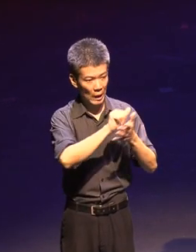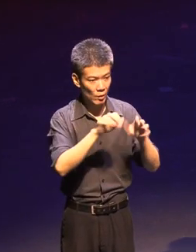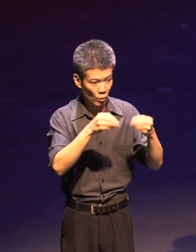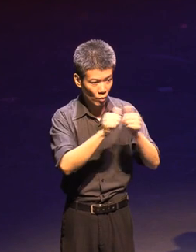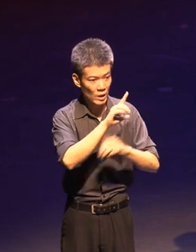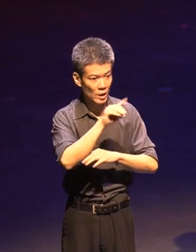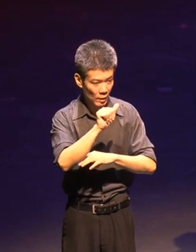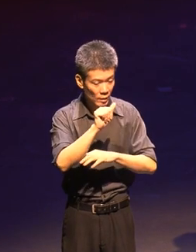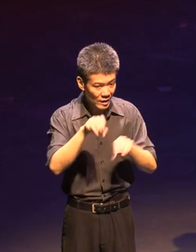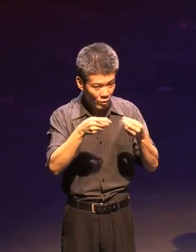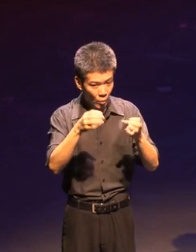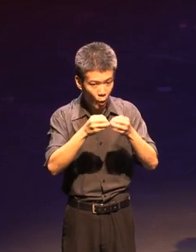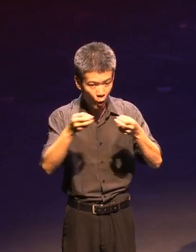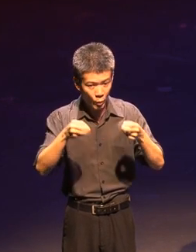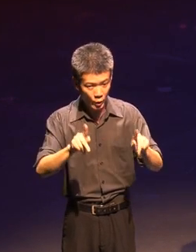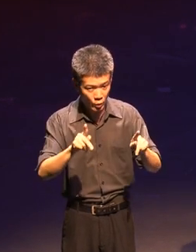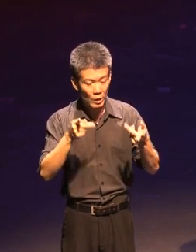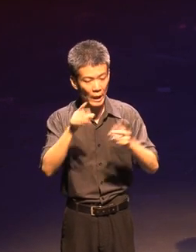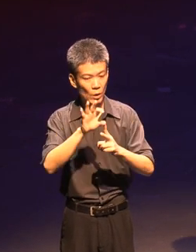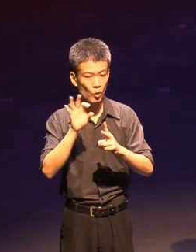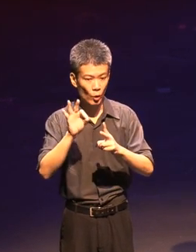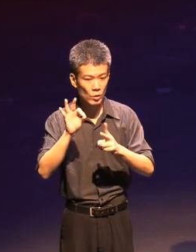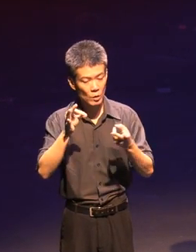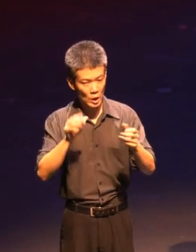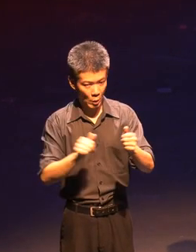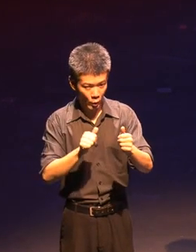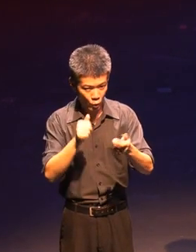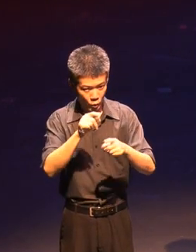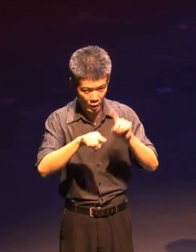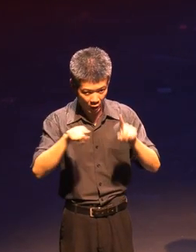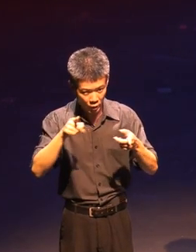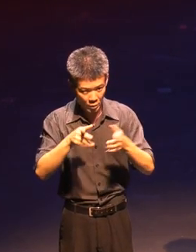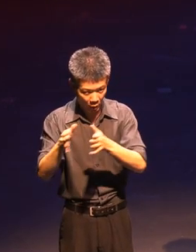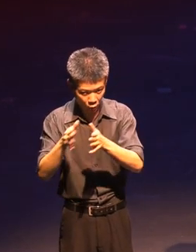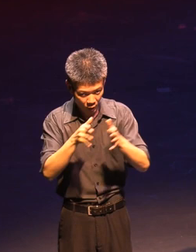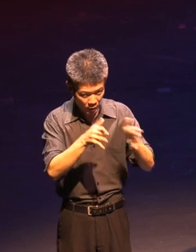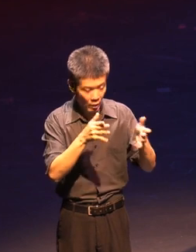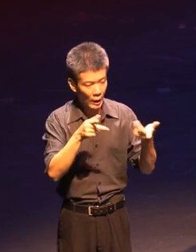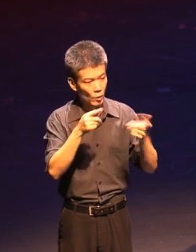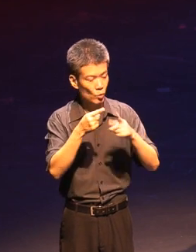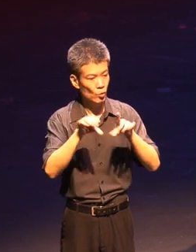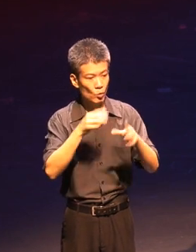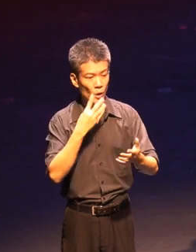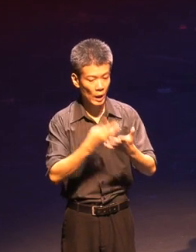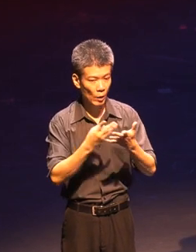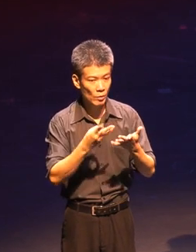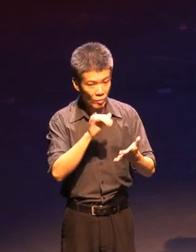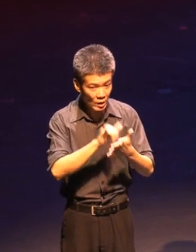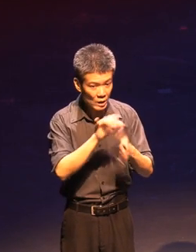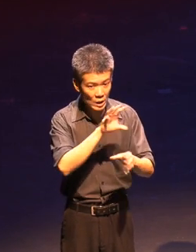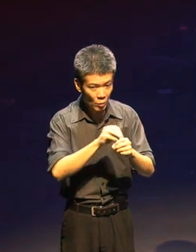with disabilities more opportunities and choices to pursue diverse pathways and to excel.